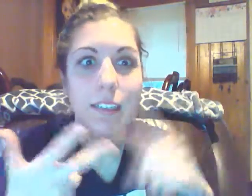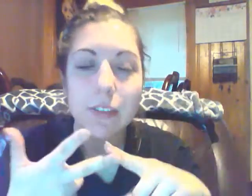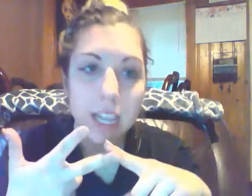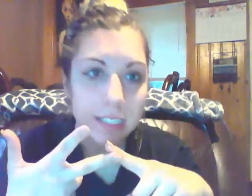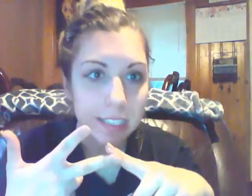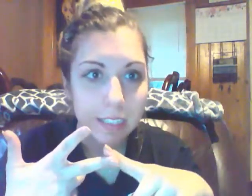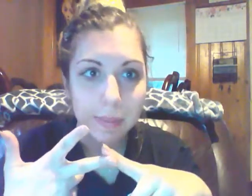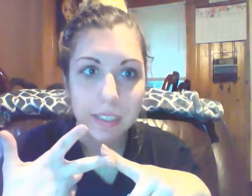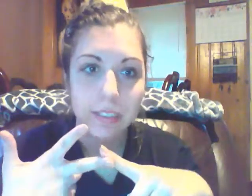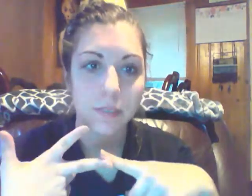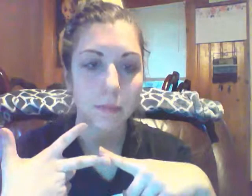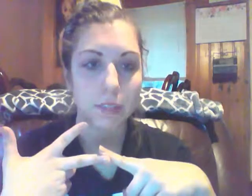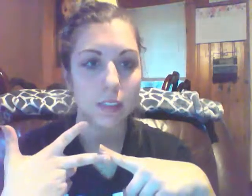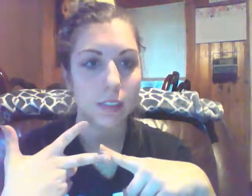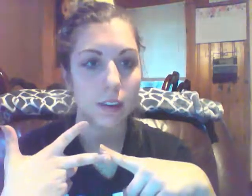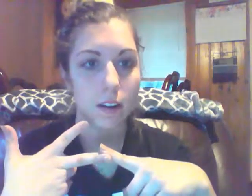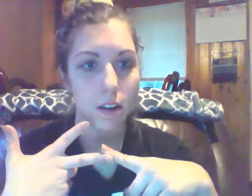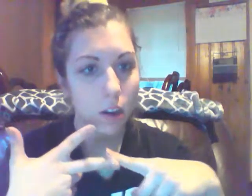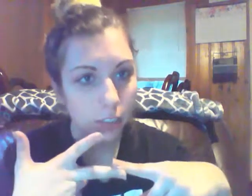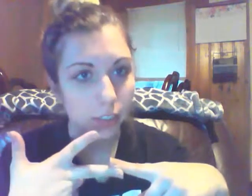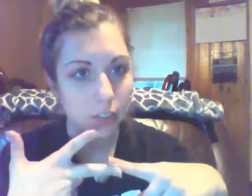deaf tendencies because their families aren't, and so